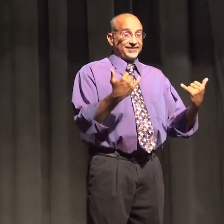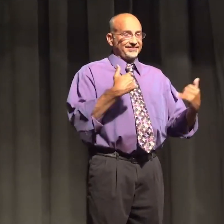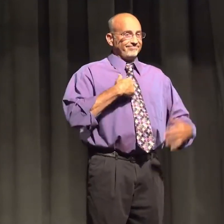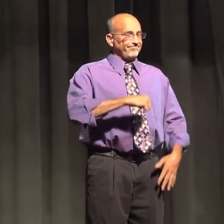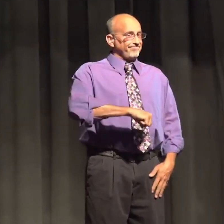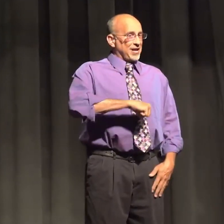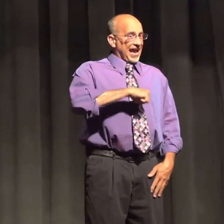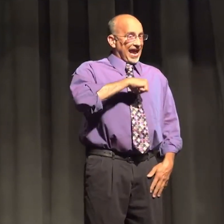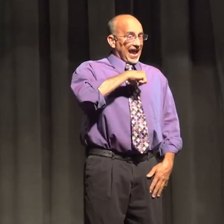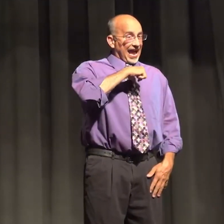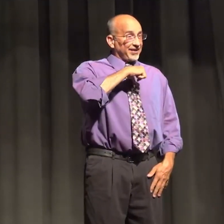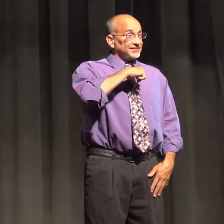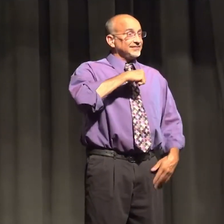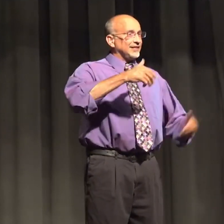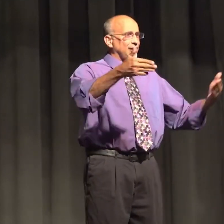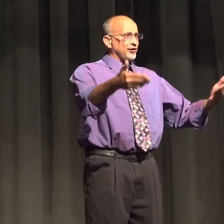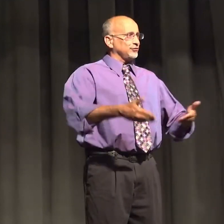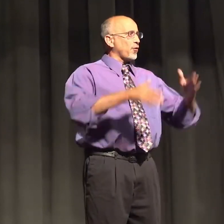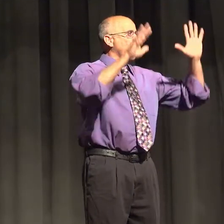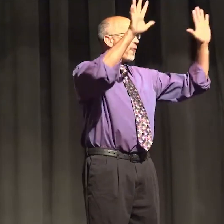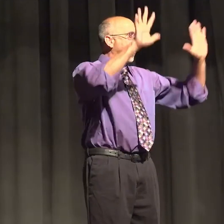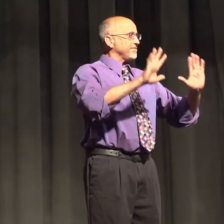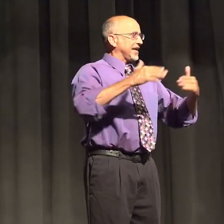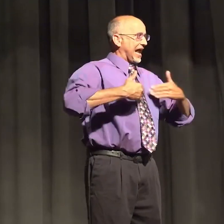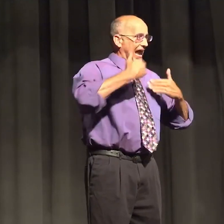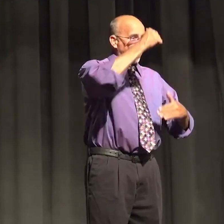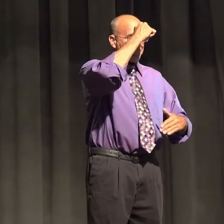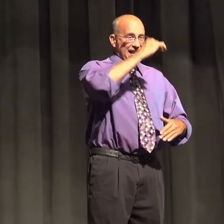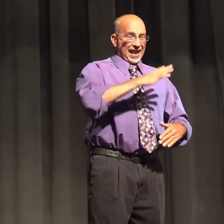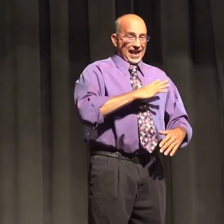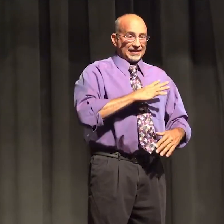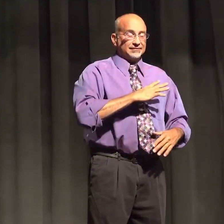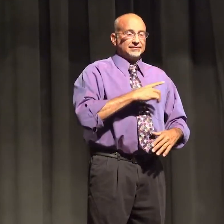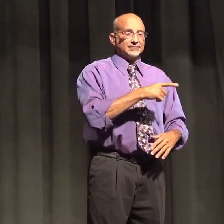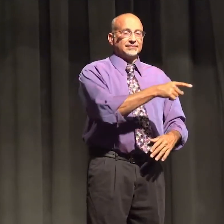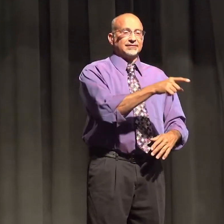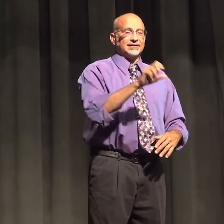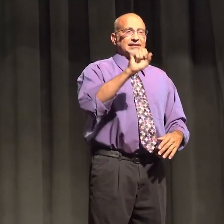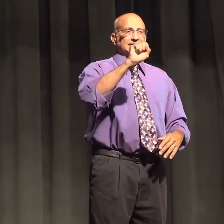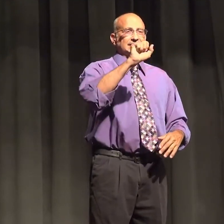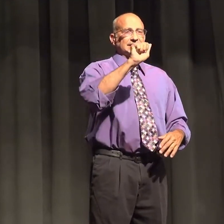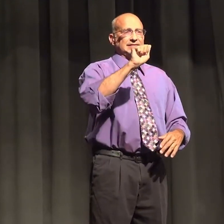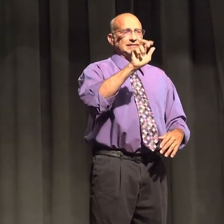Now, I am very proud to introduce a wonderful gentleman.